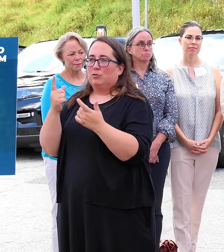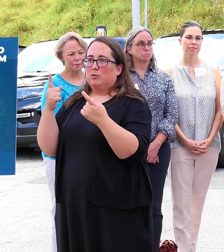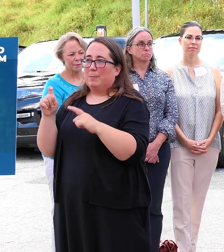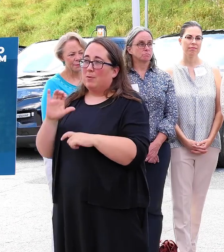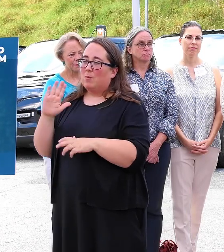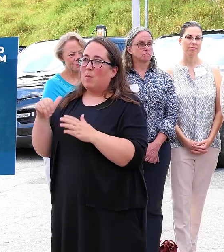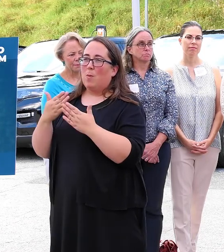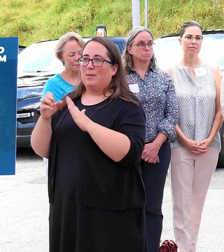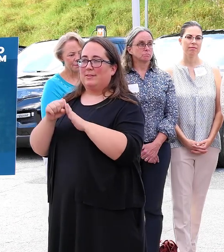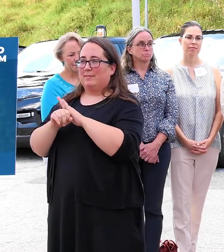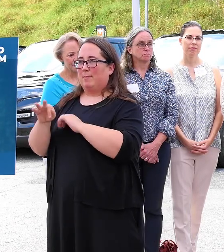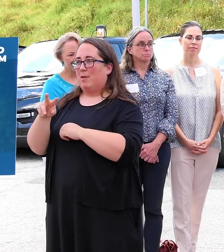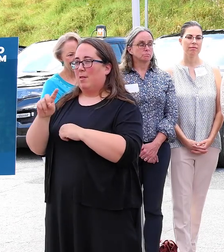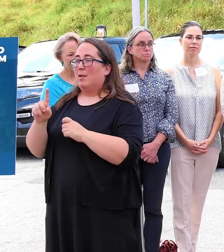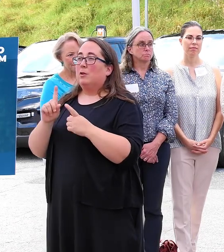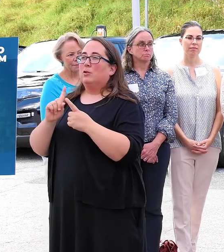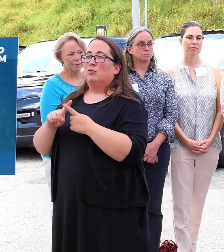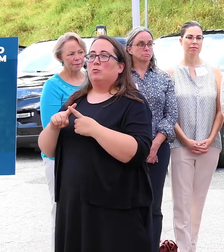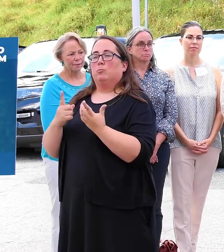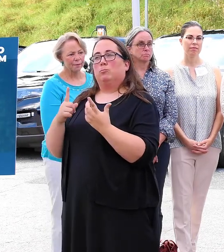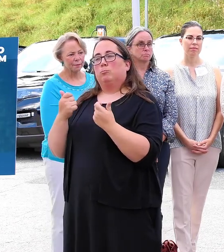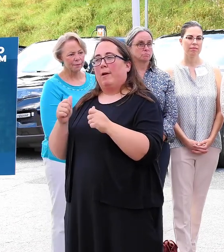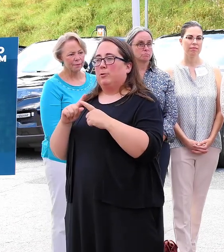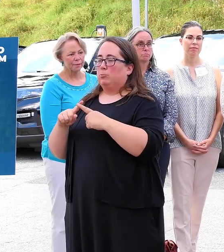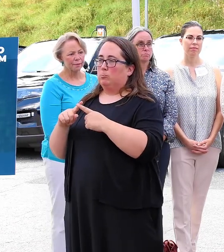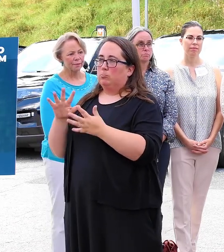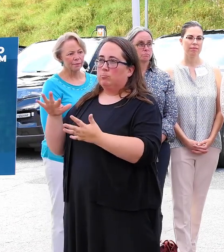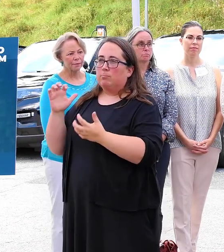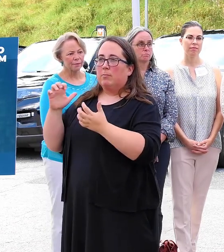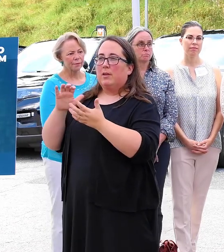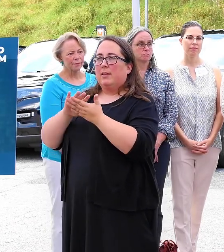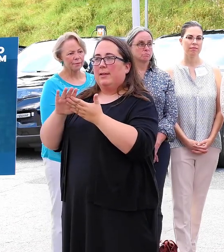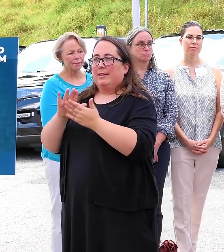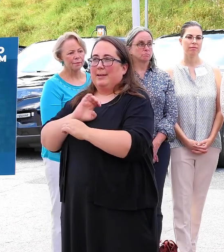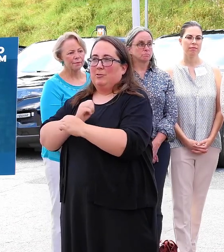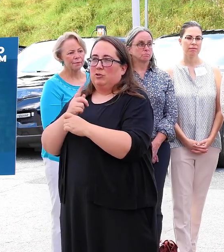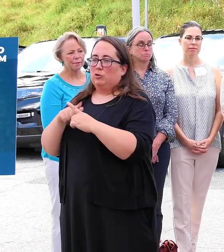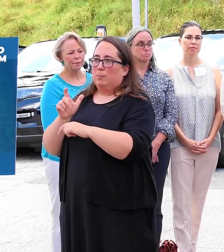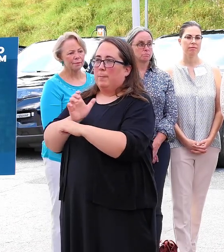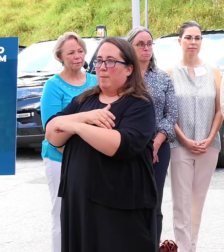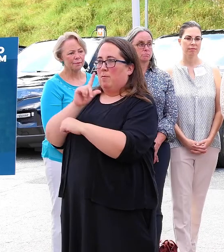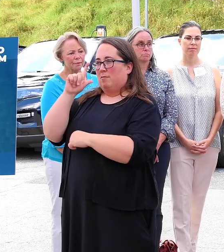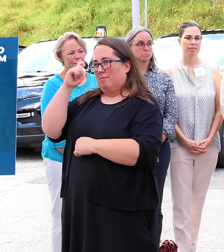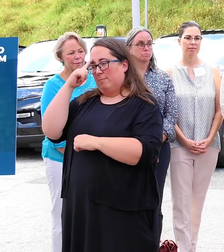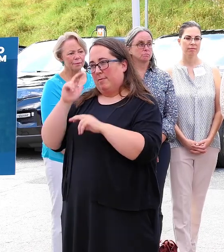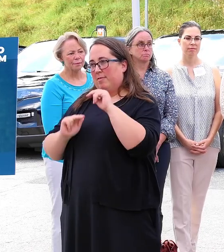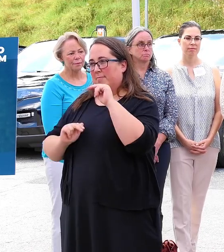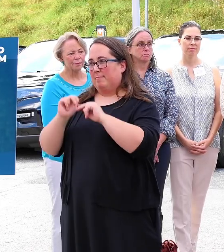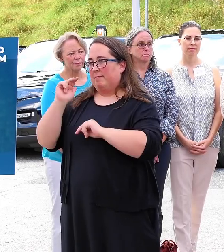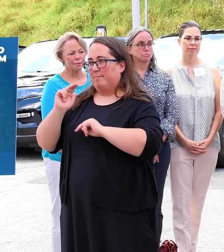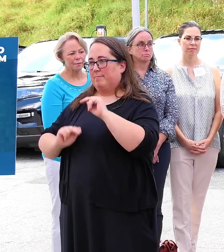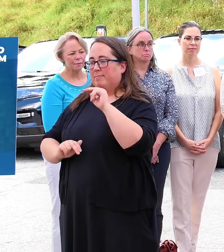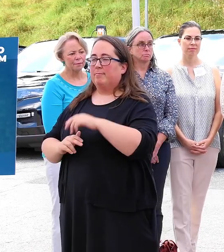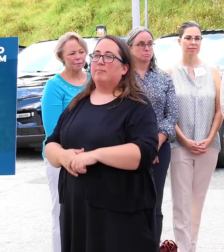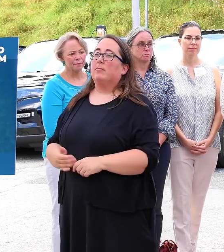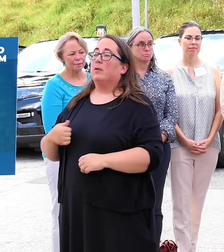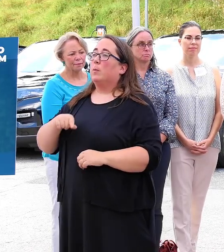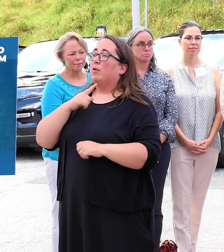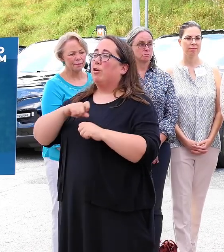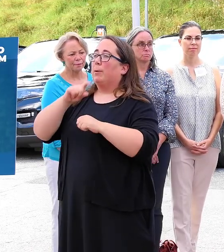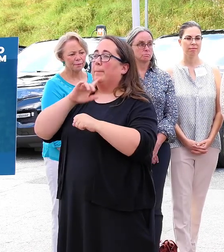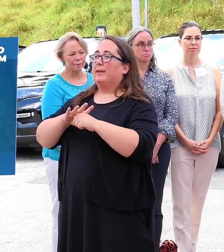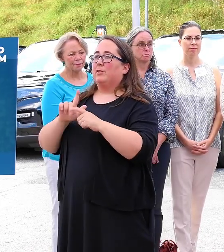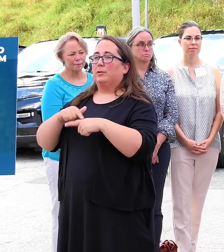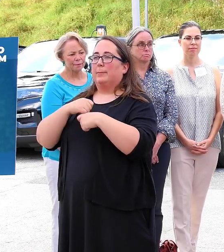state of Maryland to get as much clean energy as possible to power our government buildings. We are committed